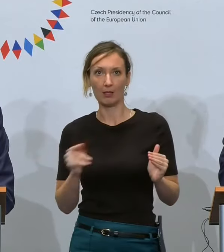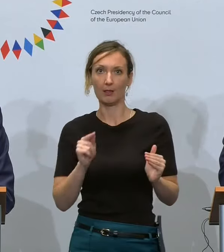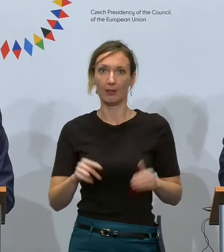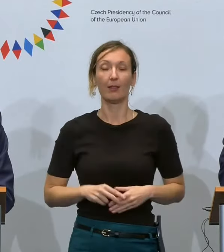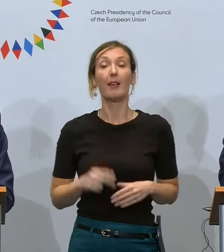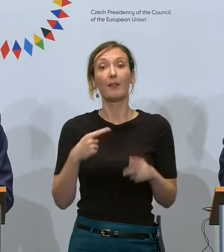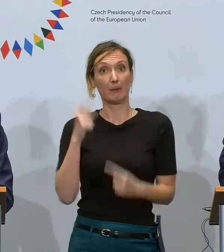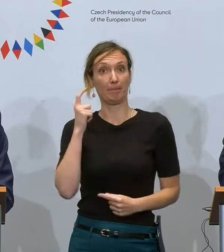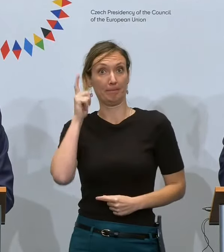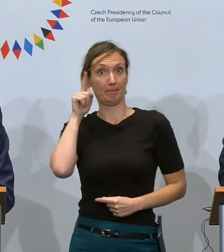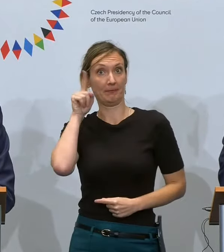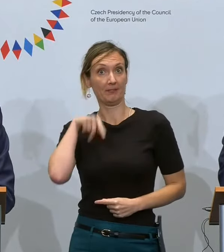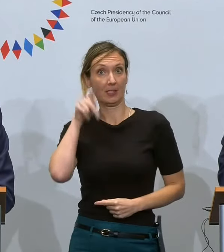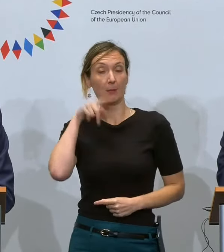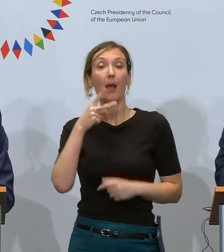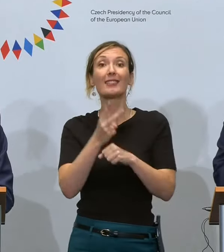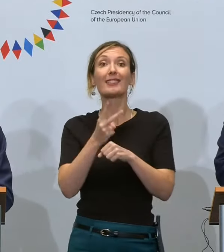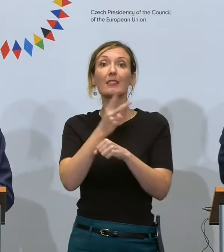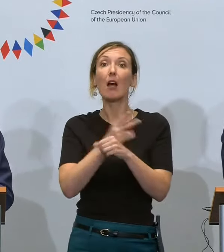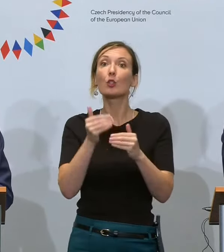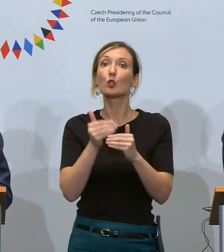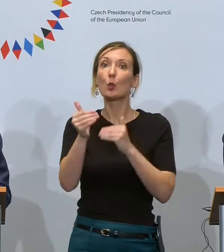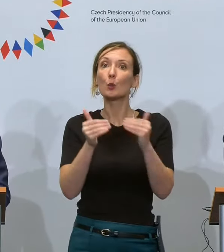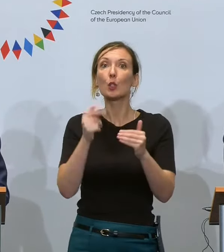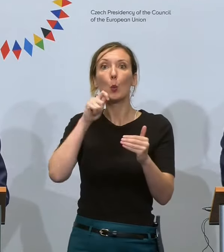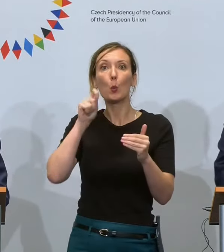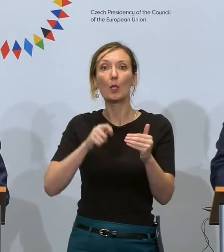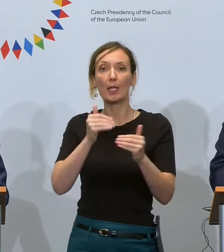that these countries can take measures